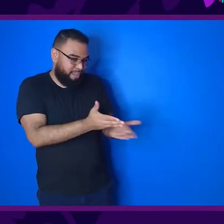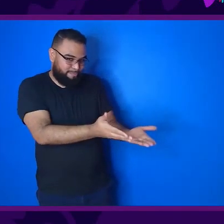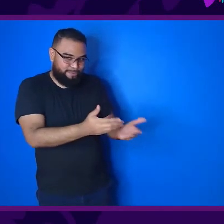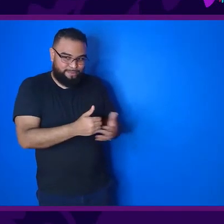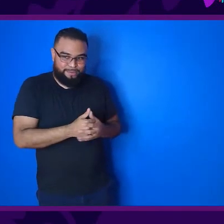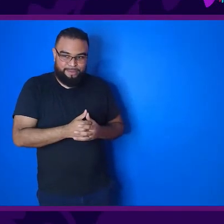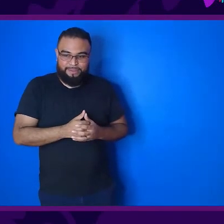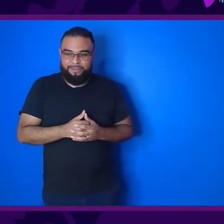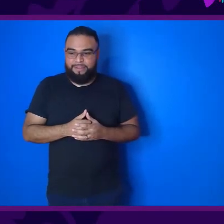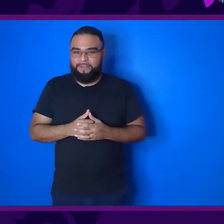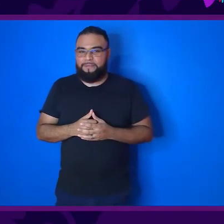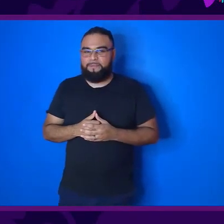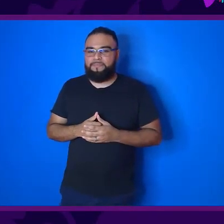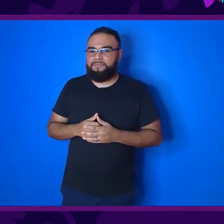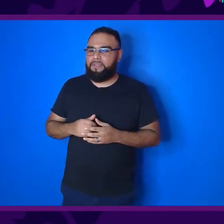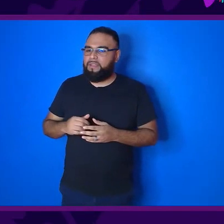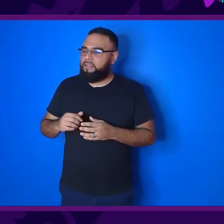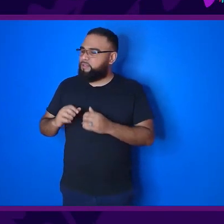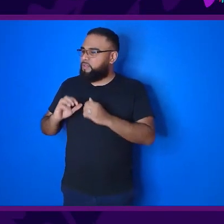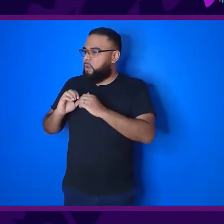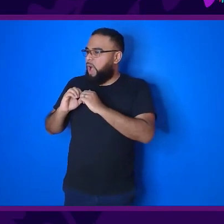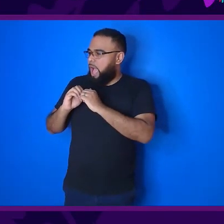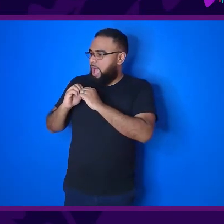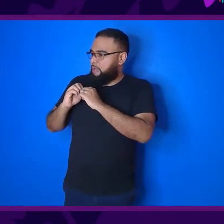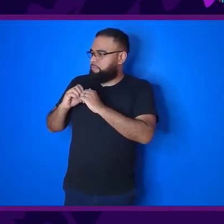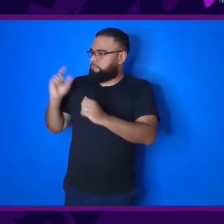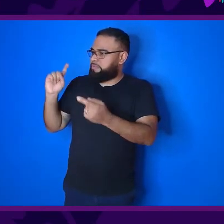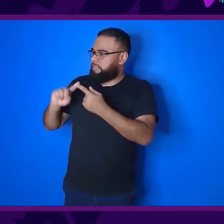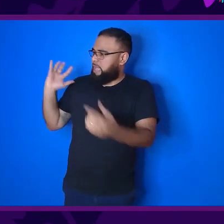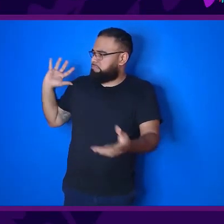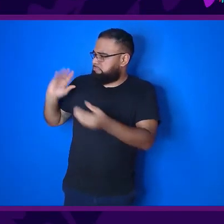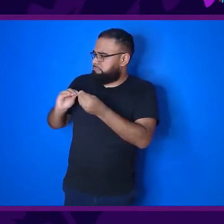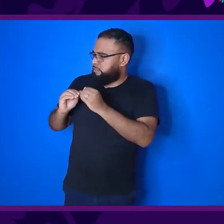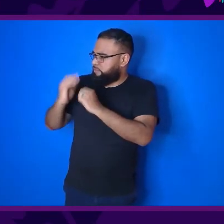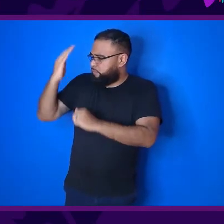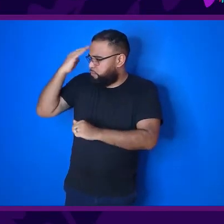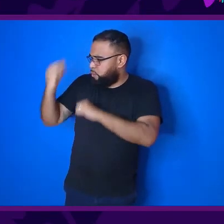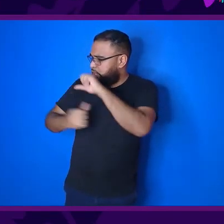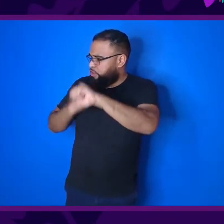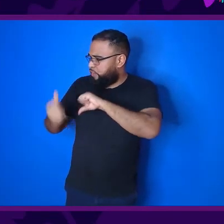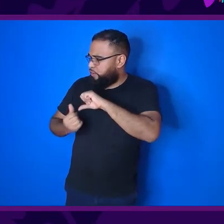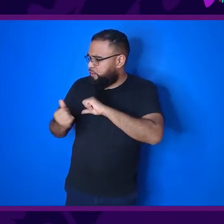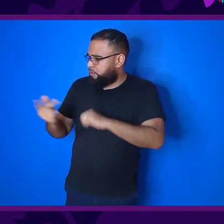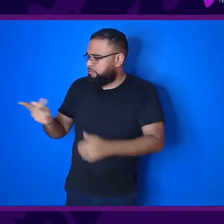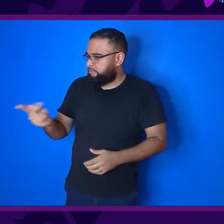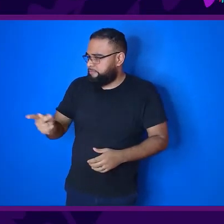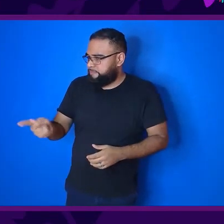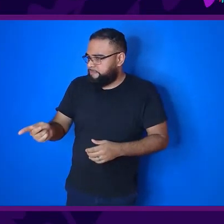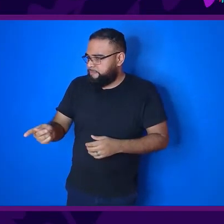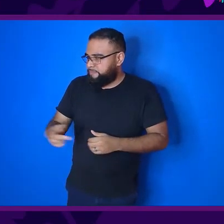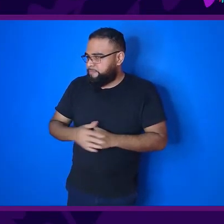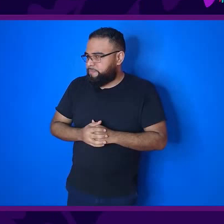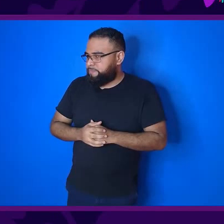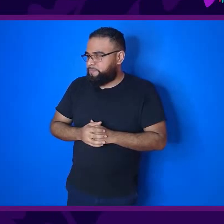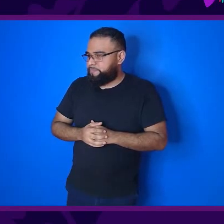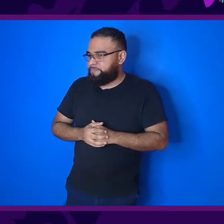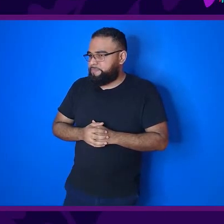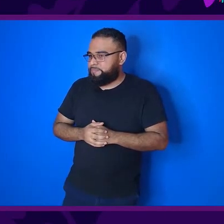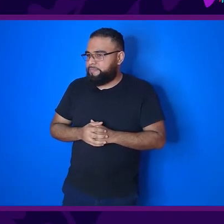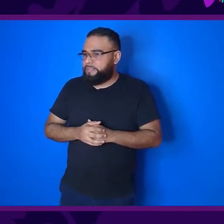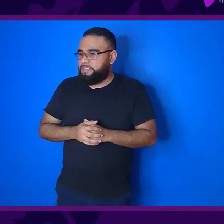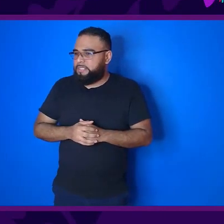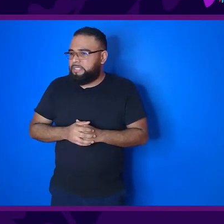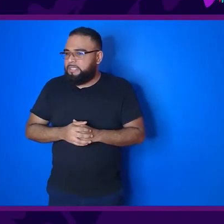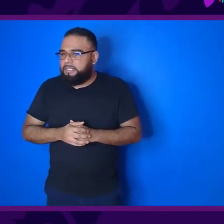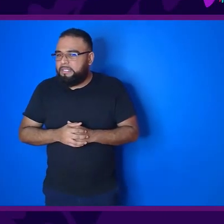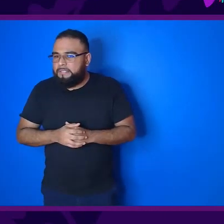long have you known each other? What was it? Since the 1970s. Wow. So I mean, because really I